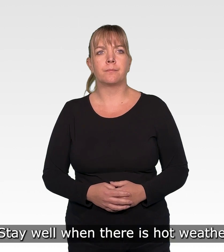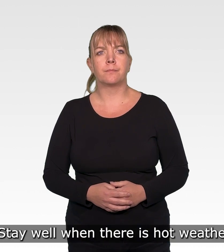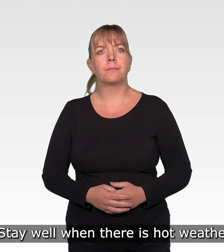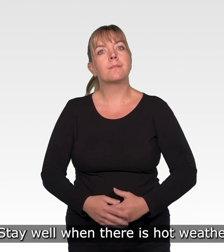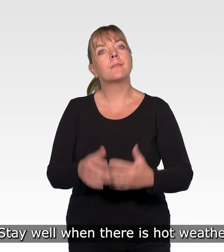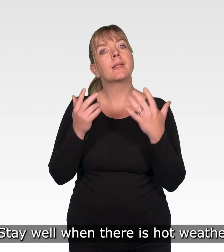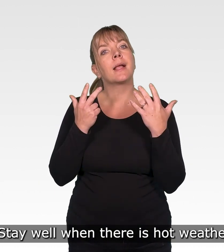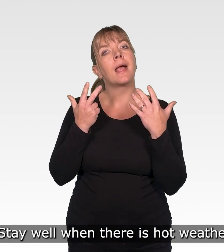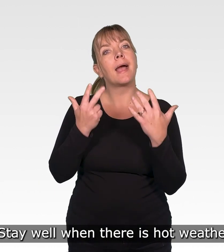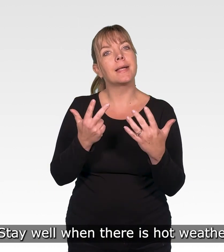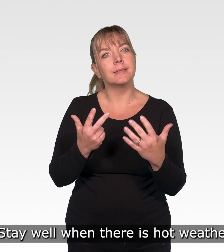8.